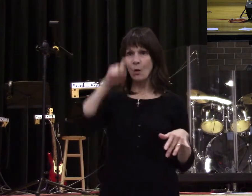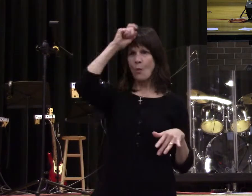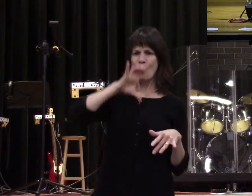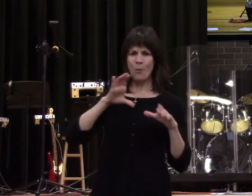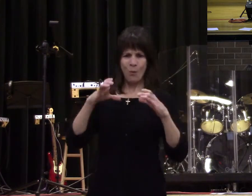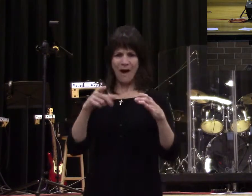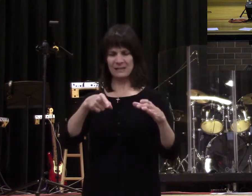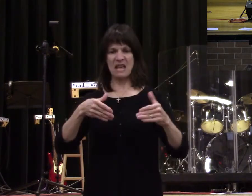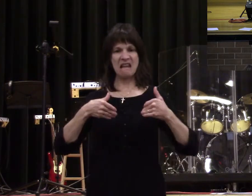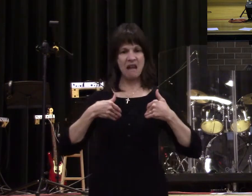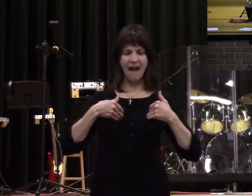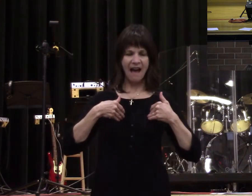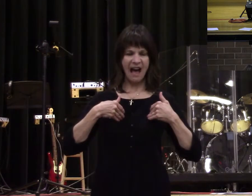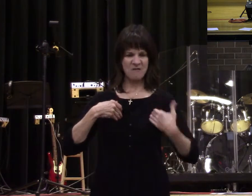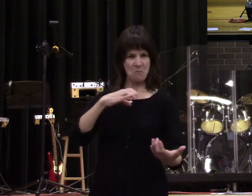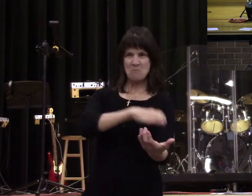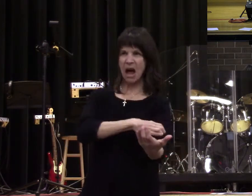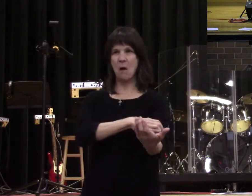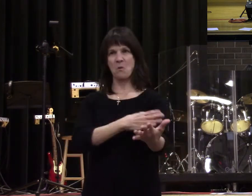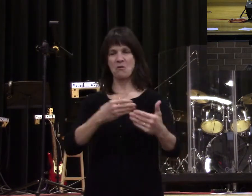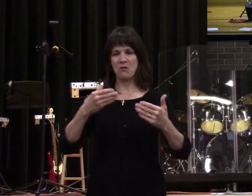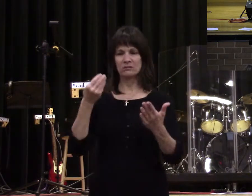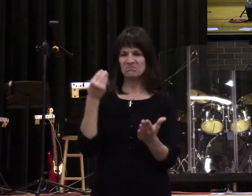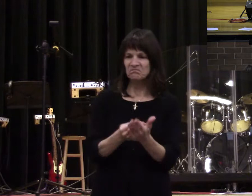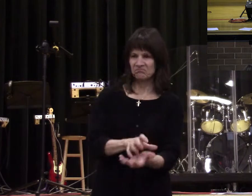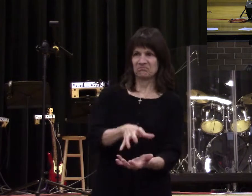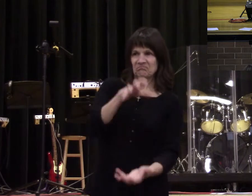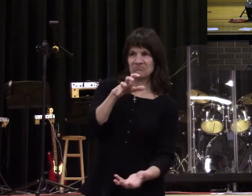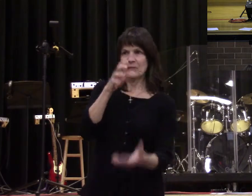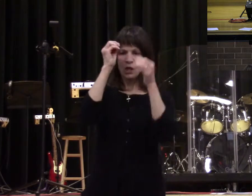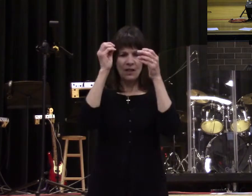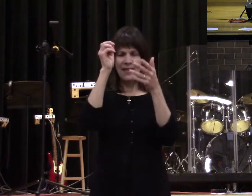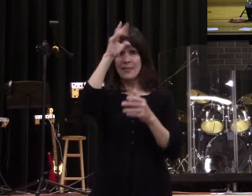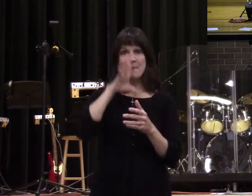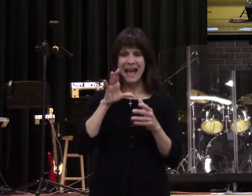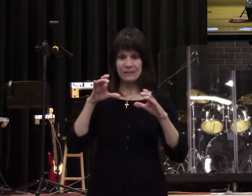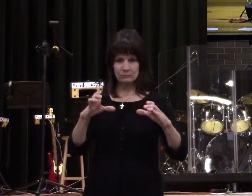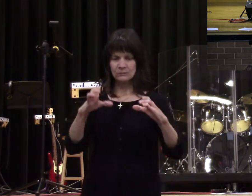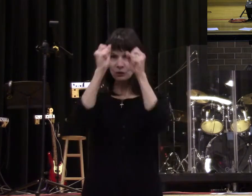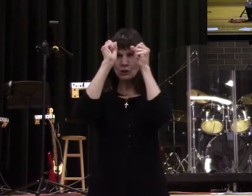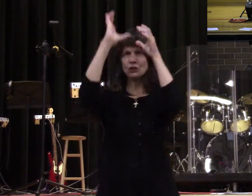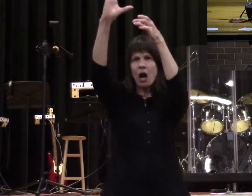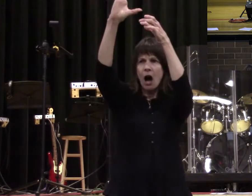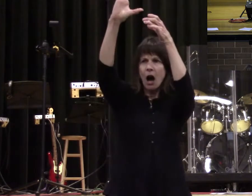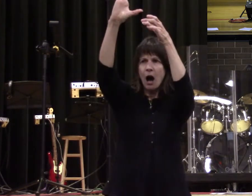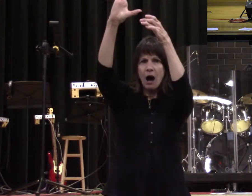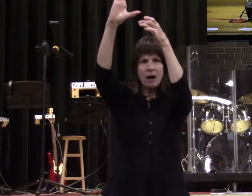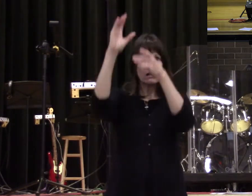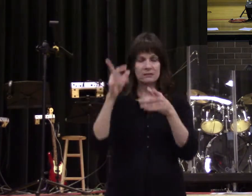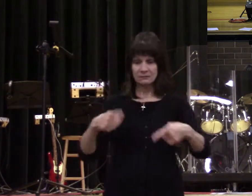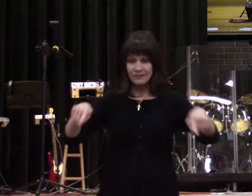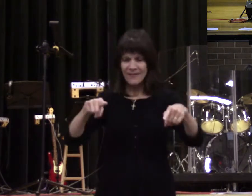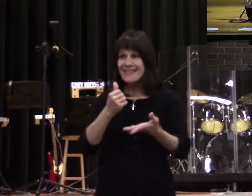men that had money. These are men that were well-educated. These were men that helped rule nations. But yet the